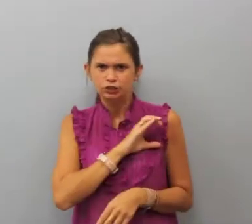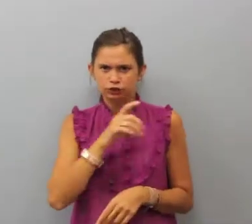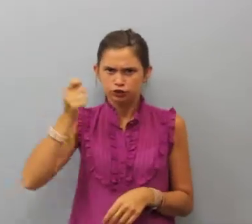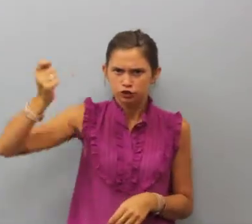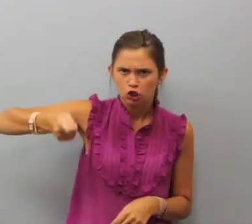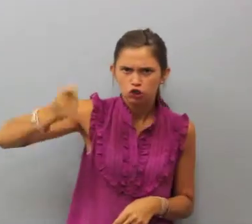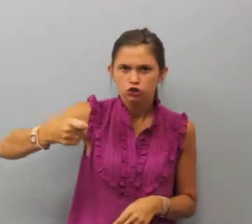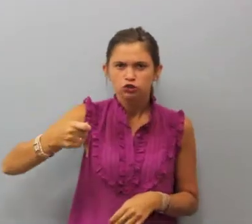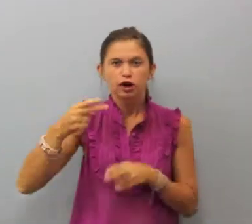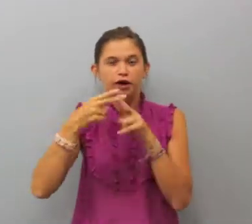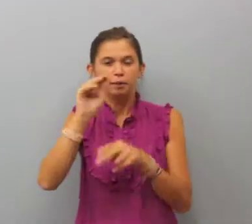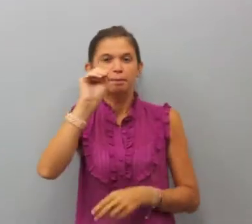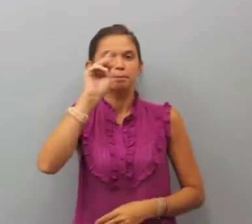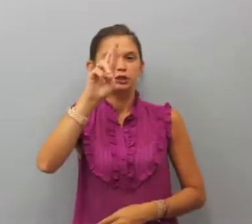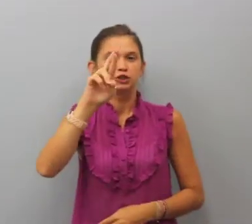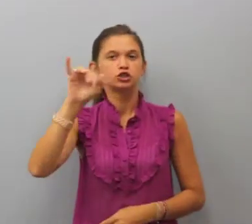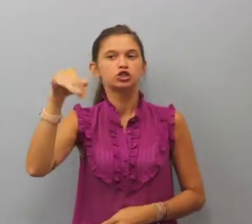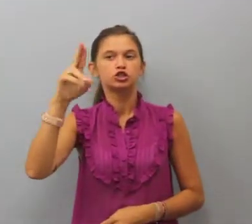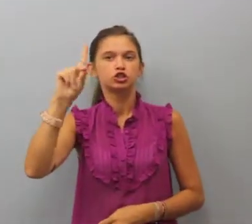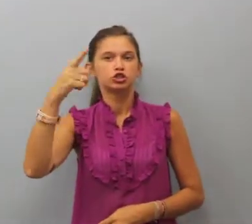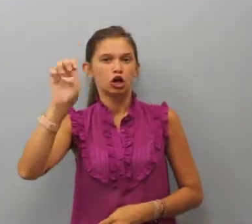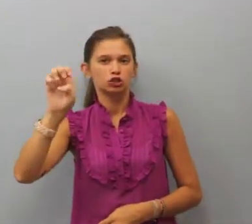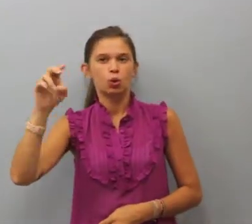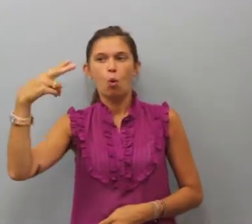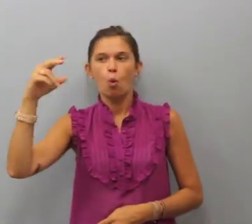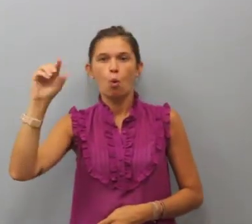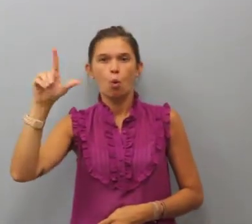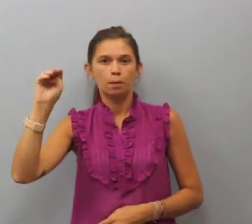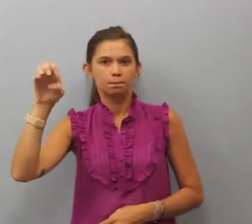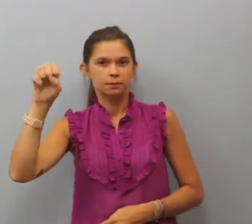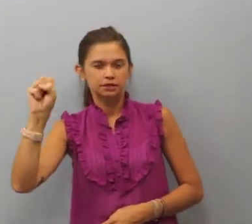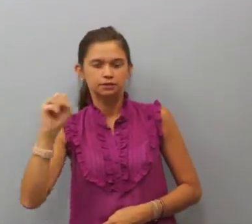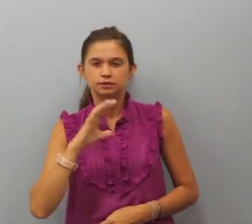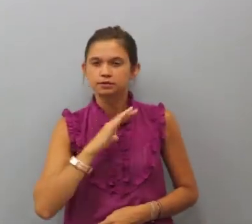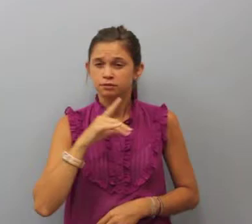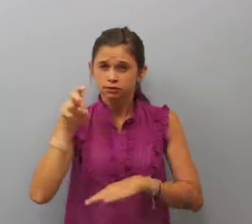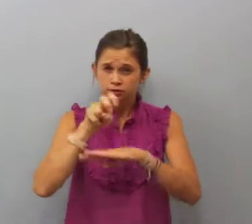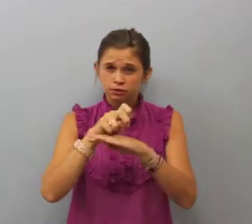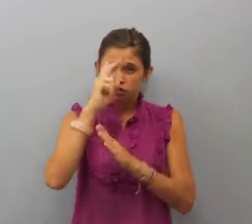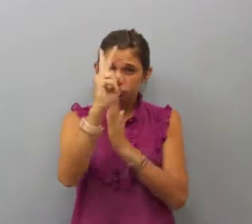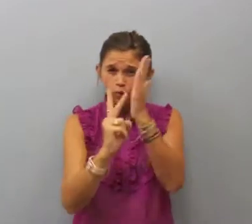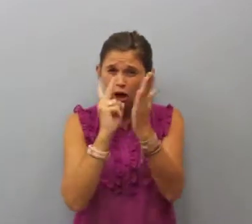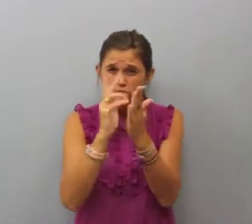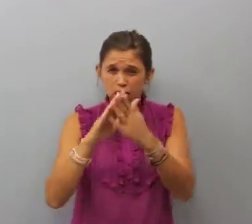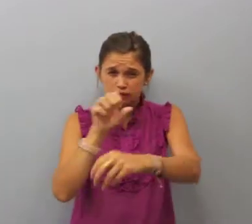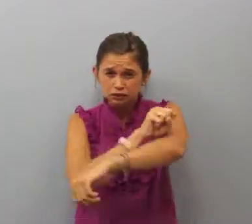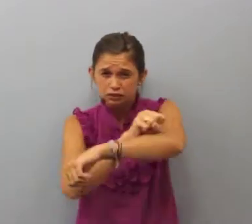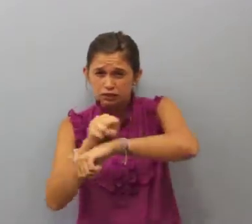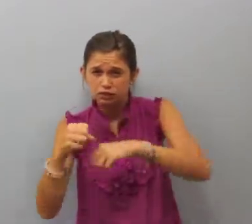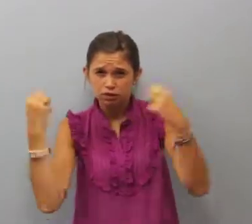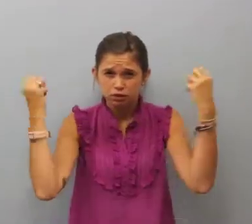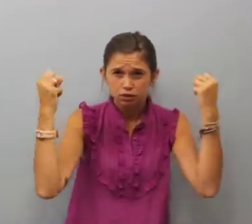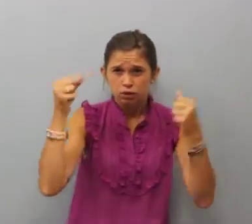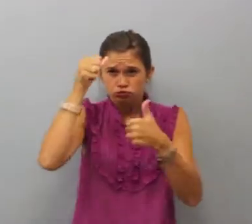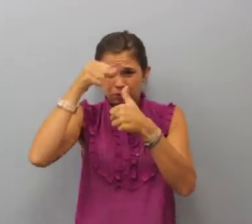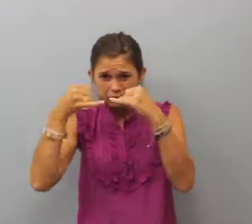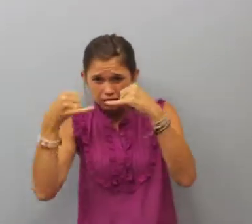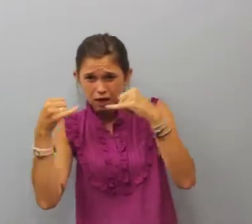He was a main character in one of the plays that the Learning Center hosted, the fairy tales. He was